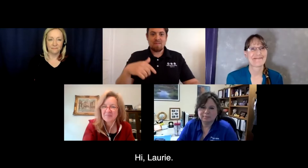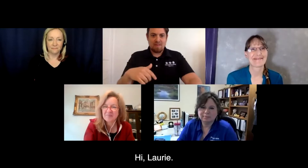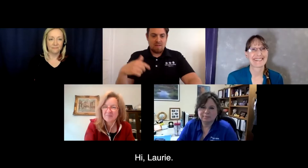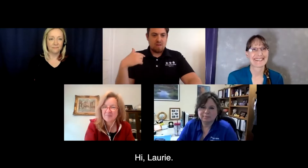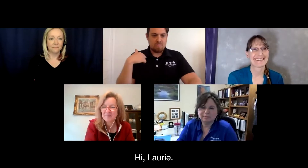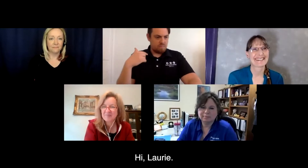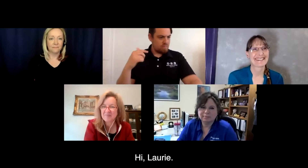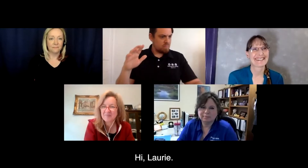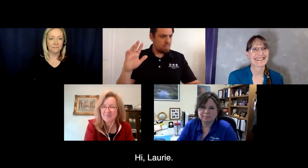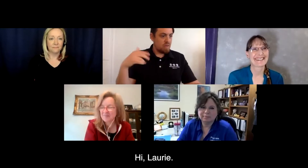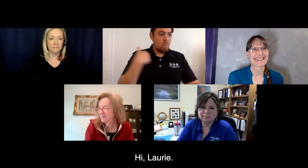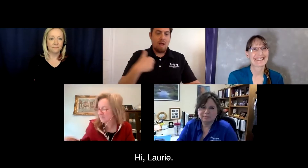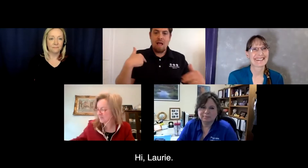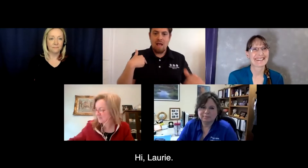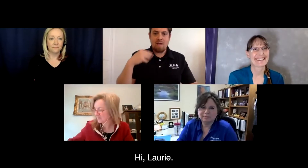Lori.